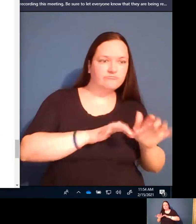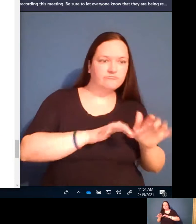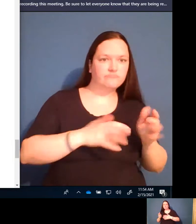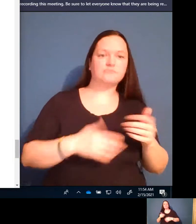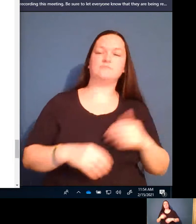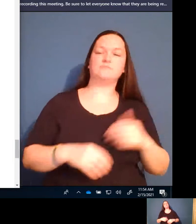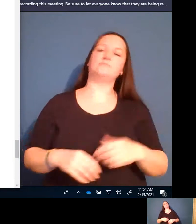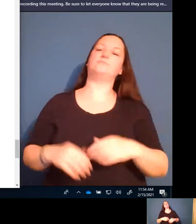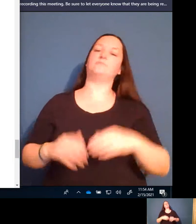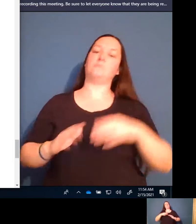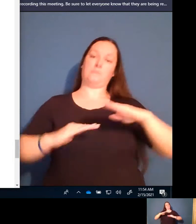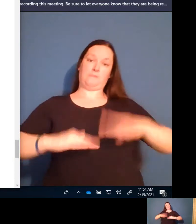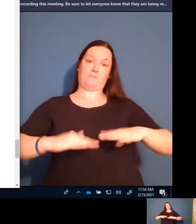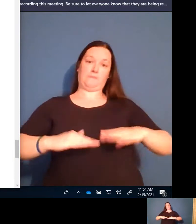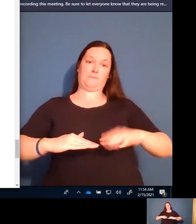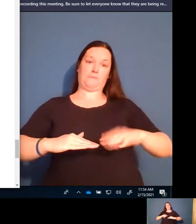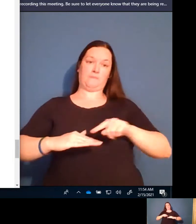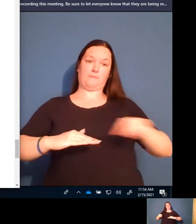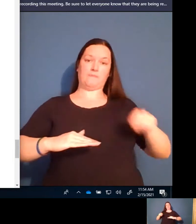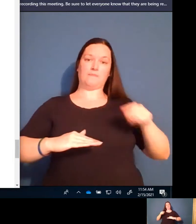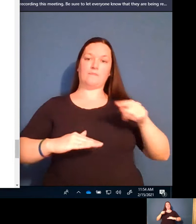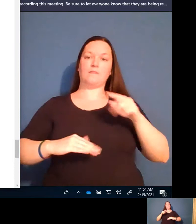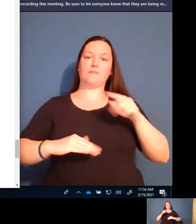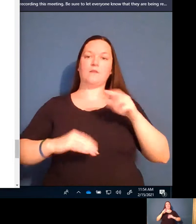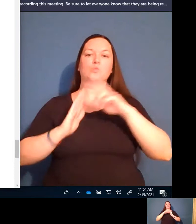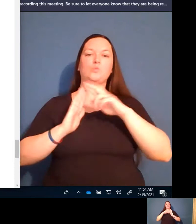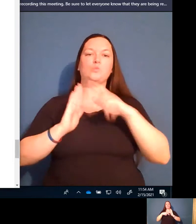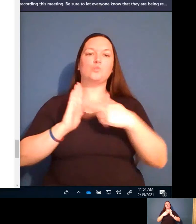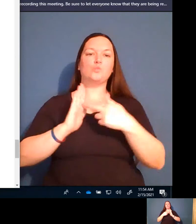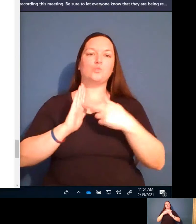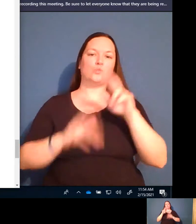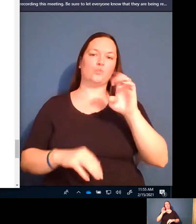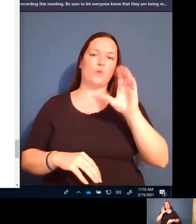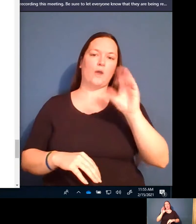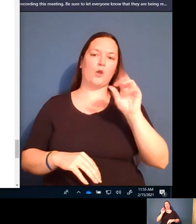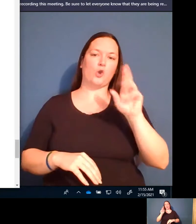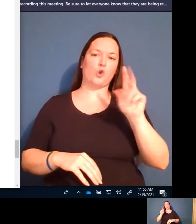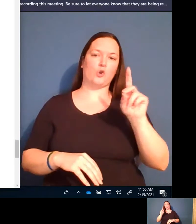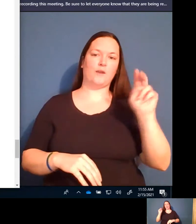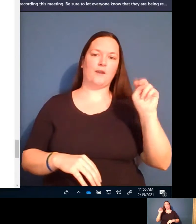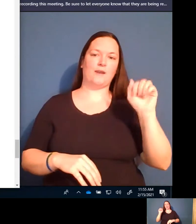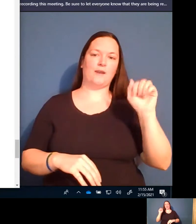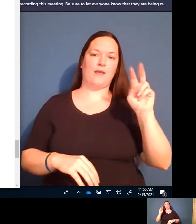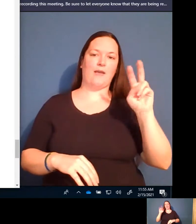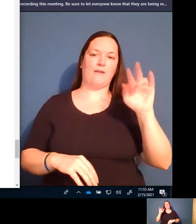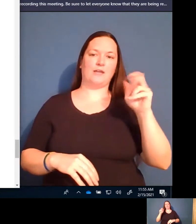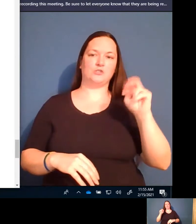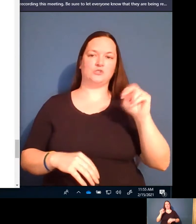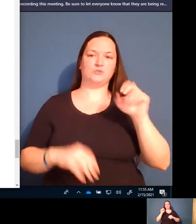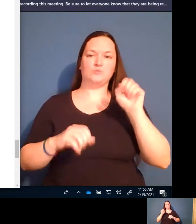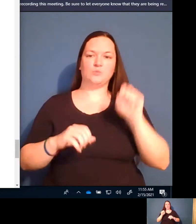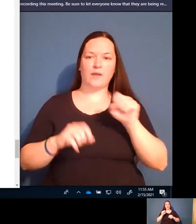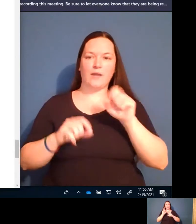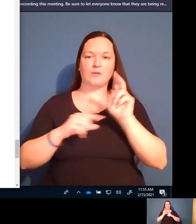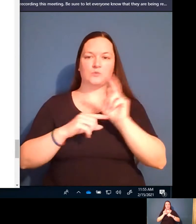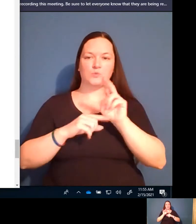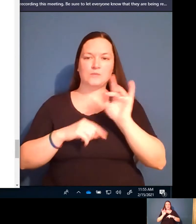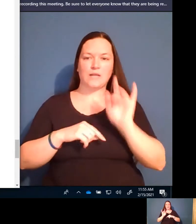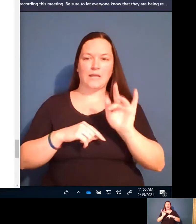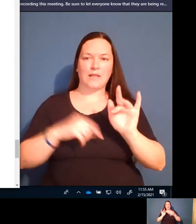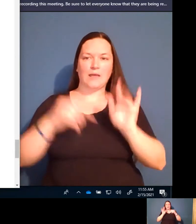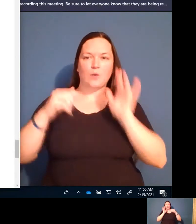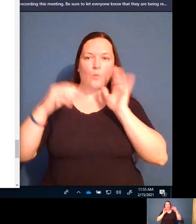At the bottom of the screen, you can use the Record Navigation bar to navigate through the different records one at a time. And to the right of that